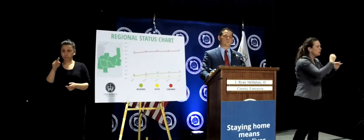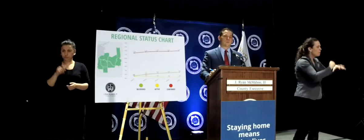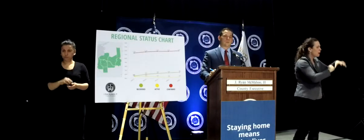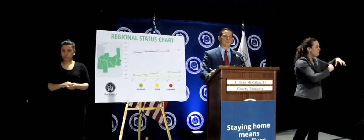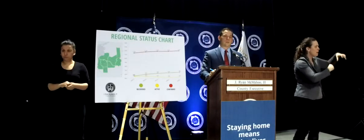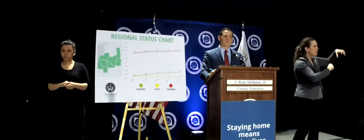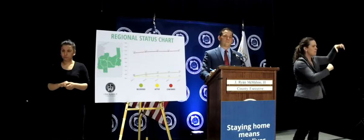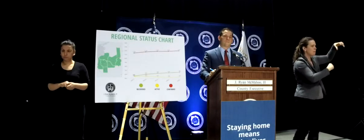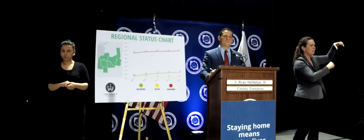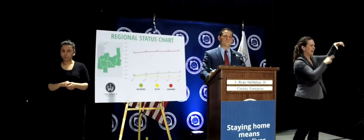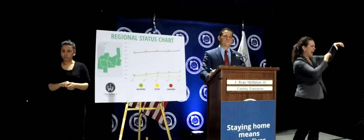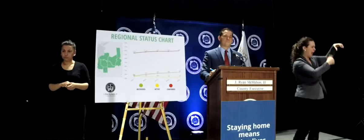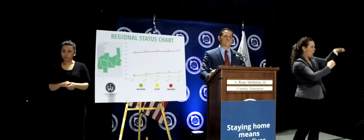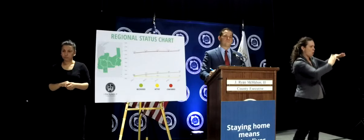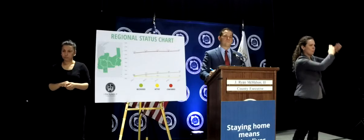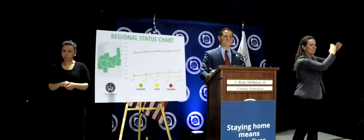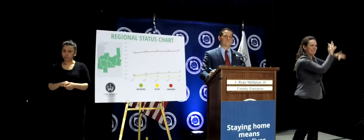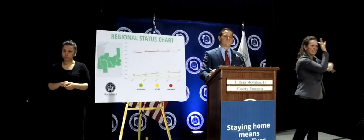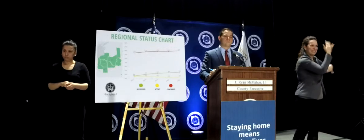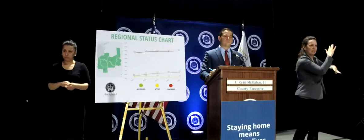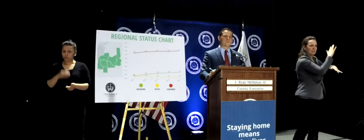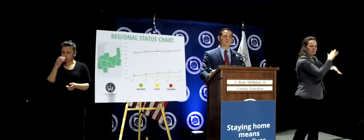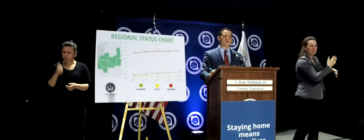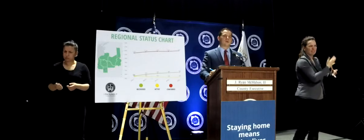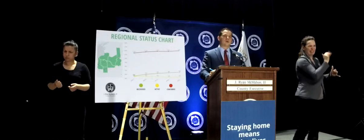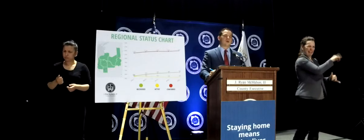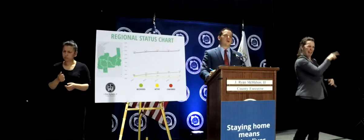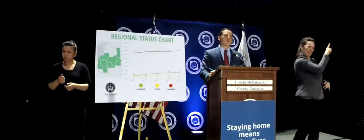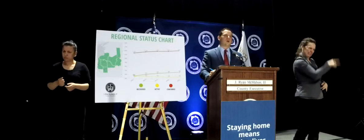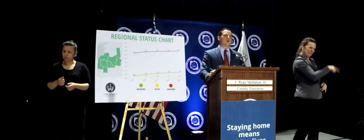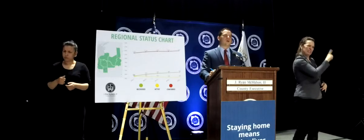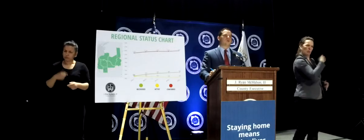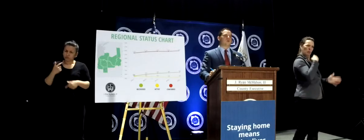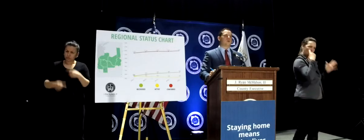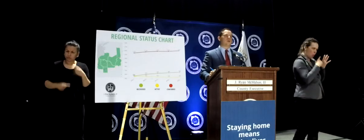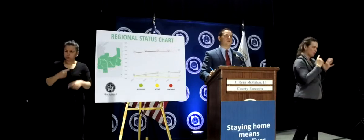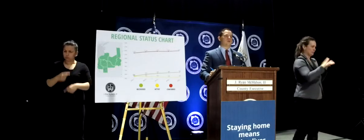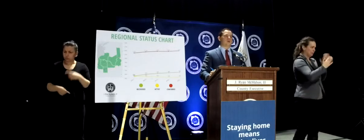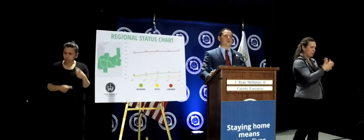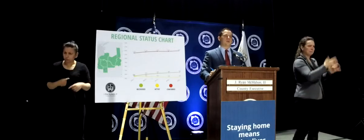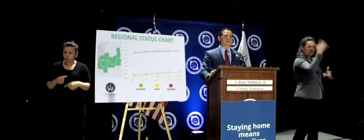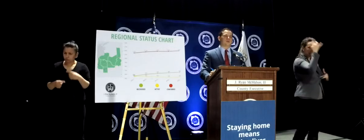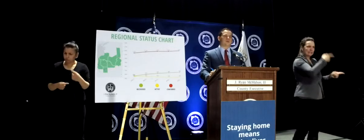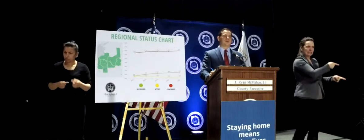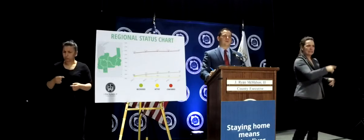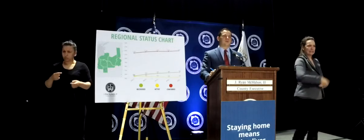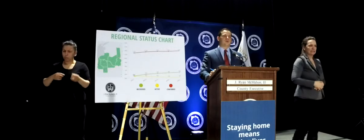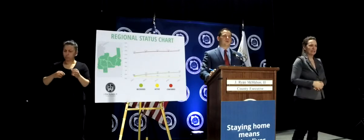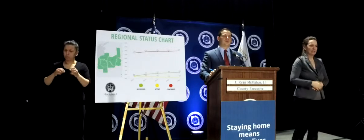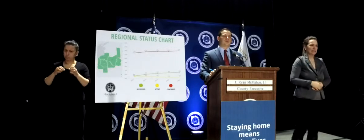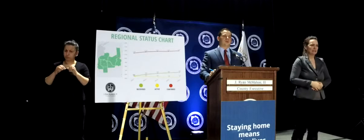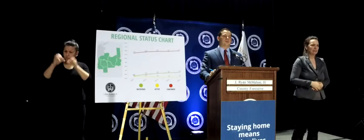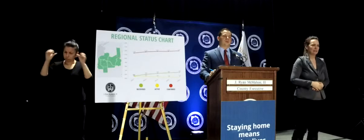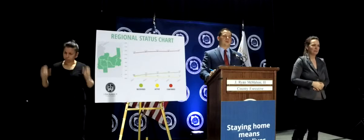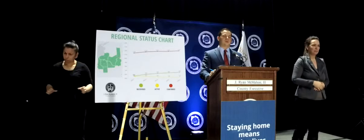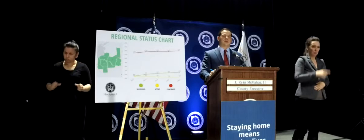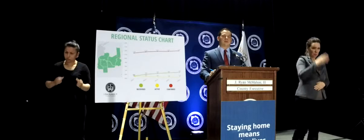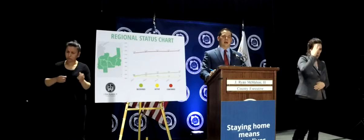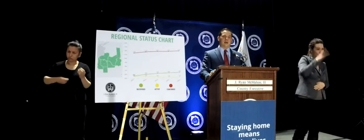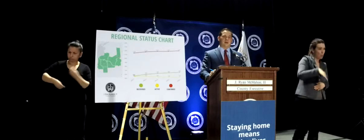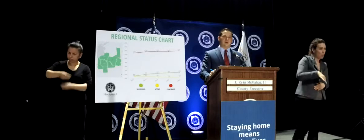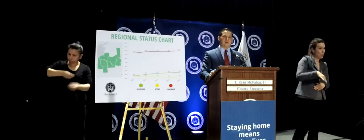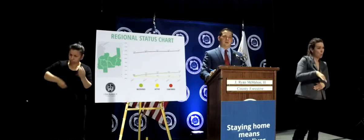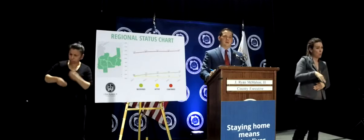end of April. Why not just extend the voluntary shelter in place to the end of April? Because, look, it brings confusion, it brings